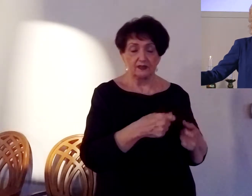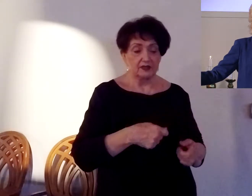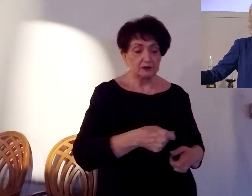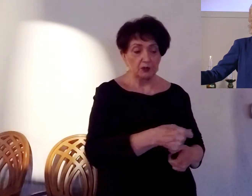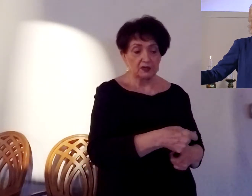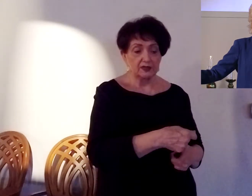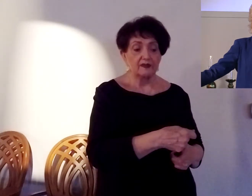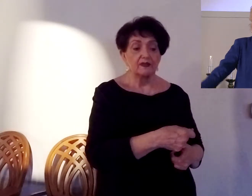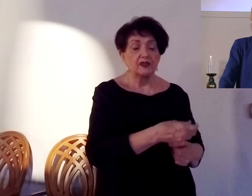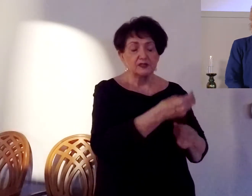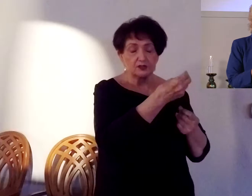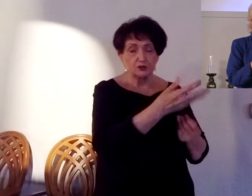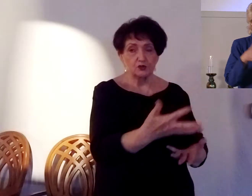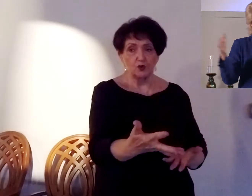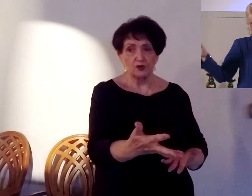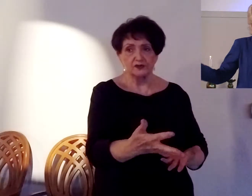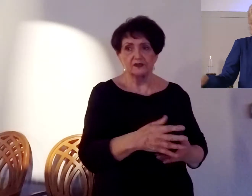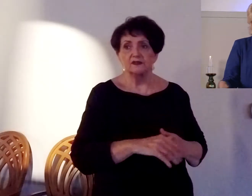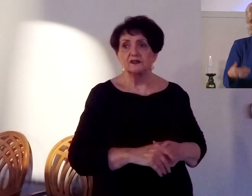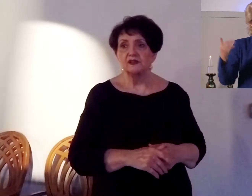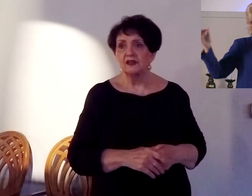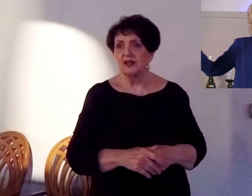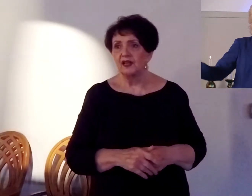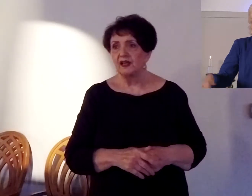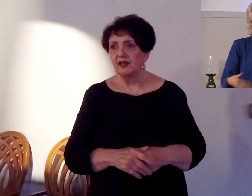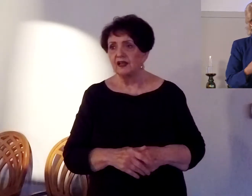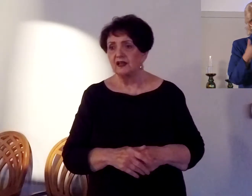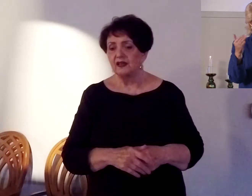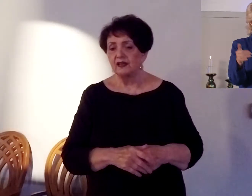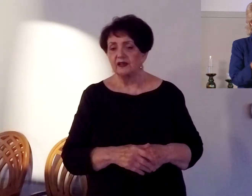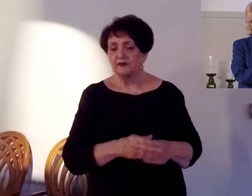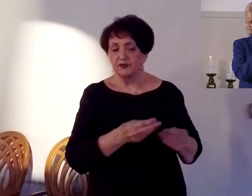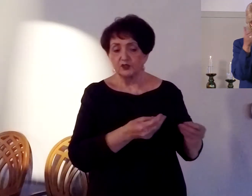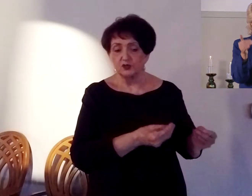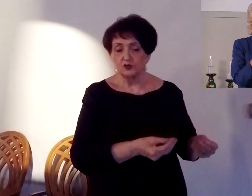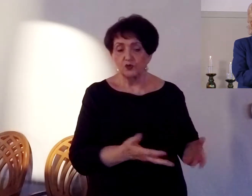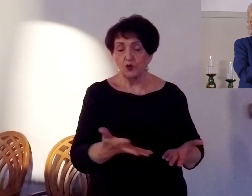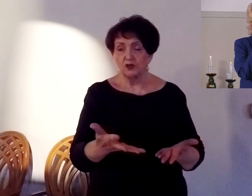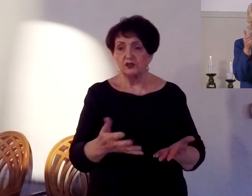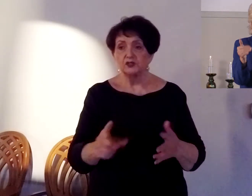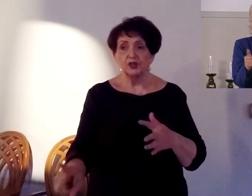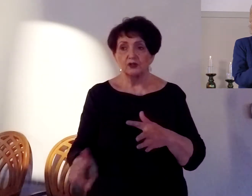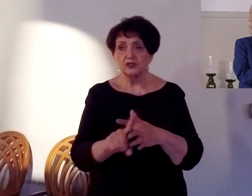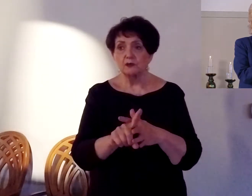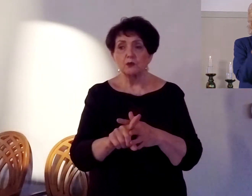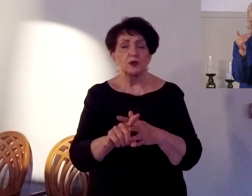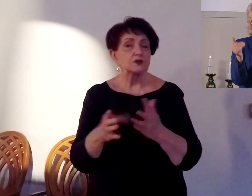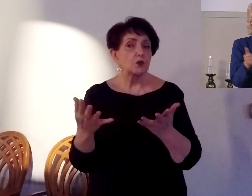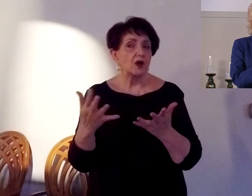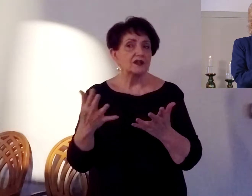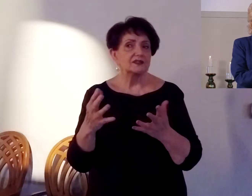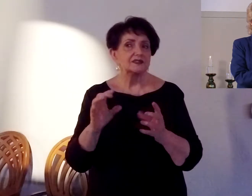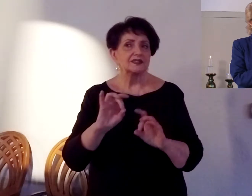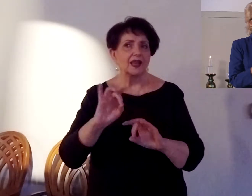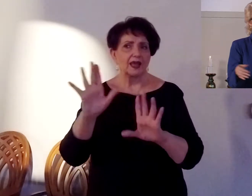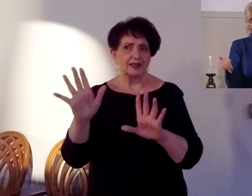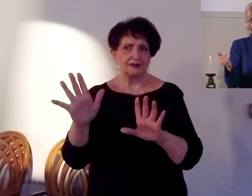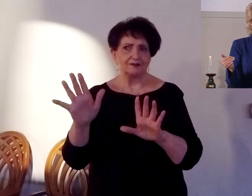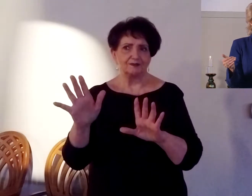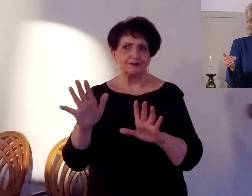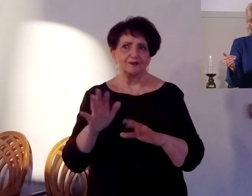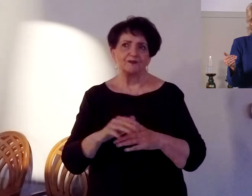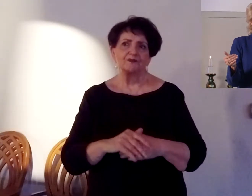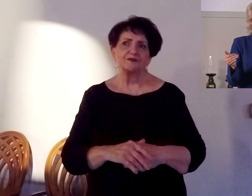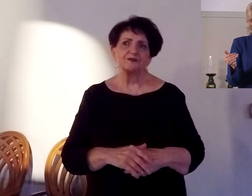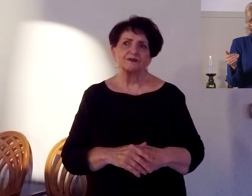source. And that source shows up as light. Right?